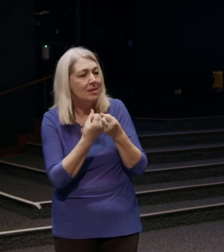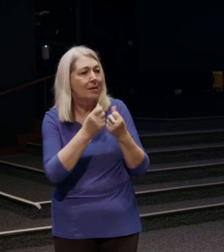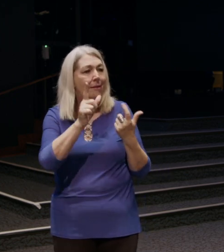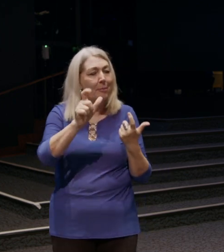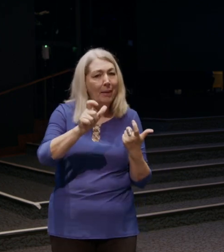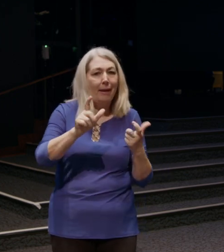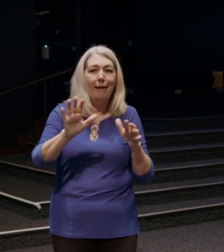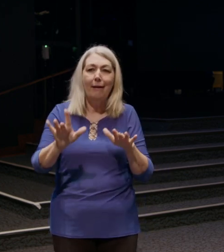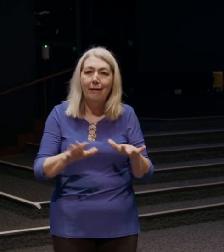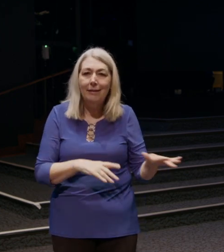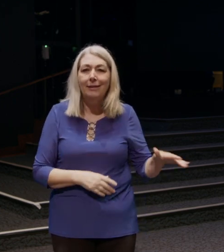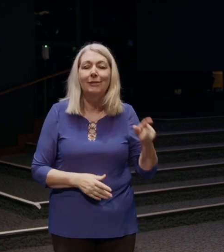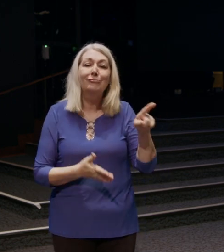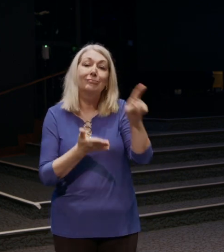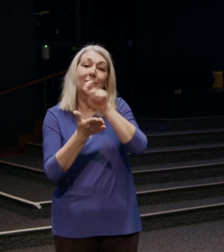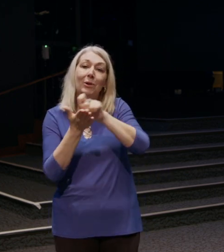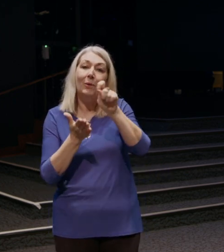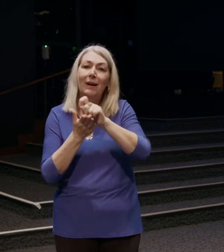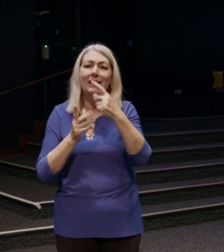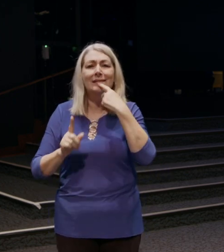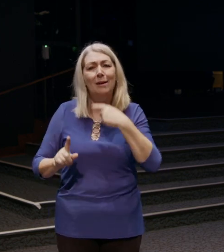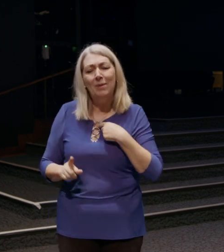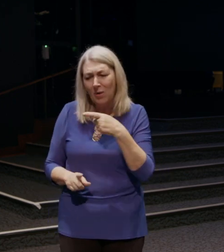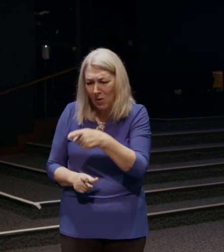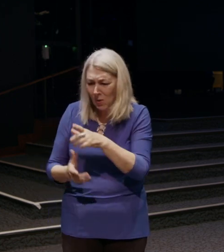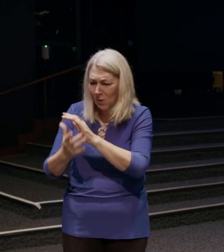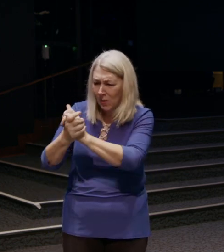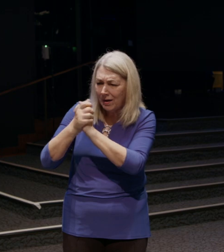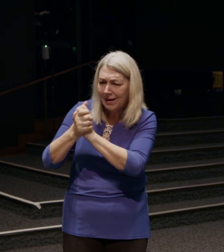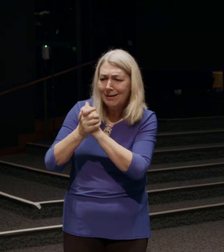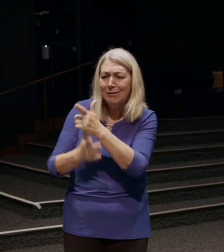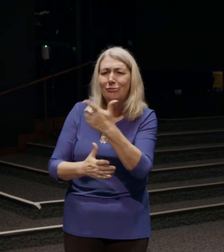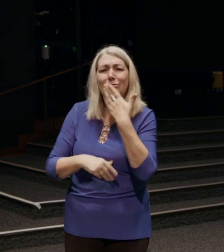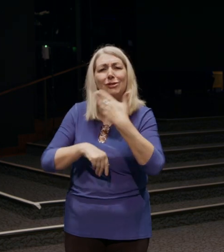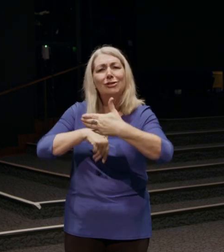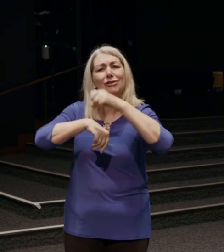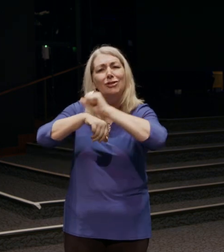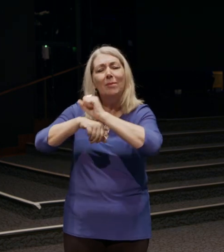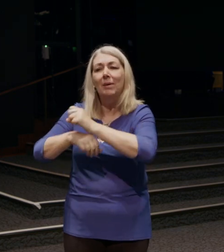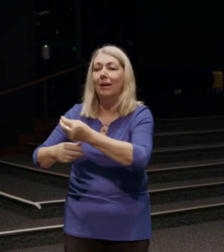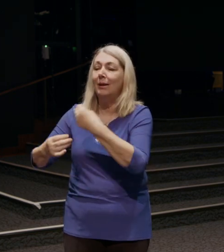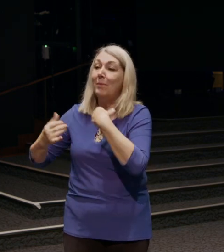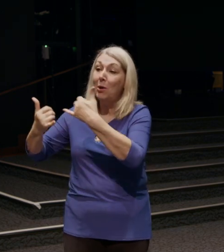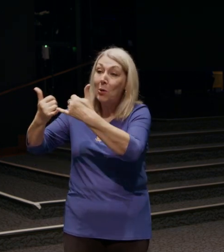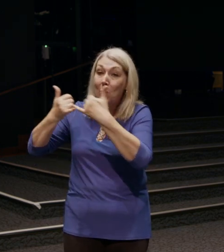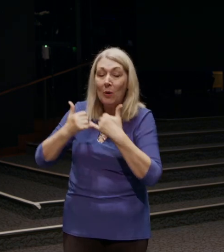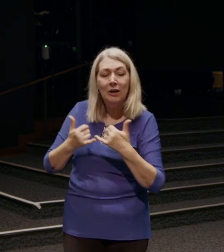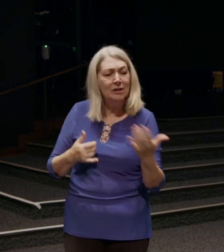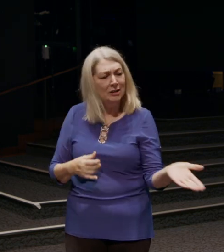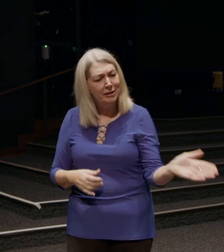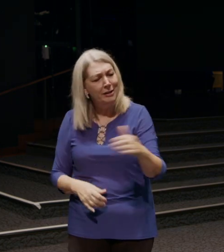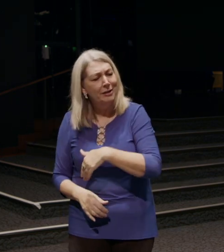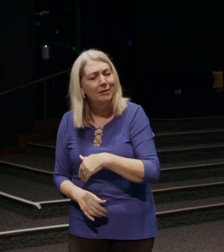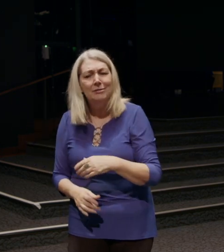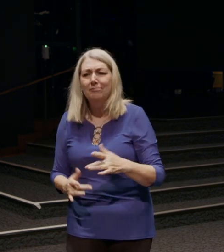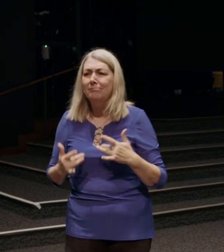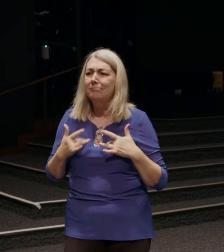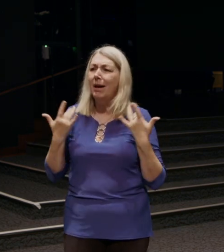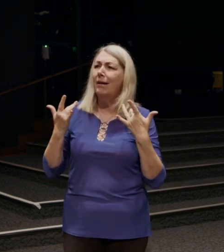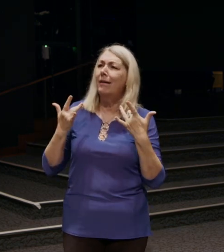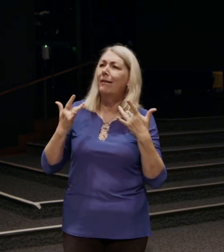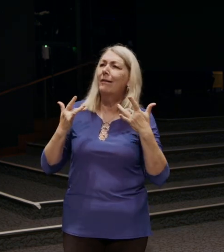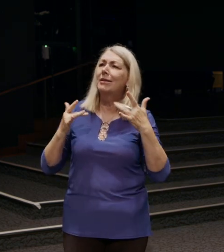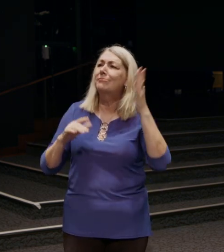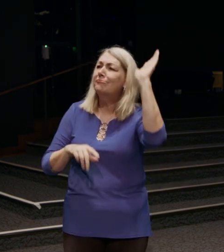They're writing to congratulate me, maybe give me an award, maybe invite me to come to a seminar